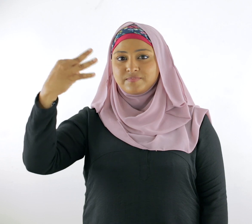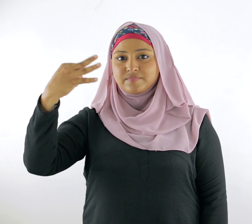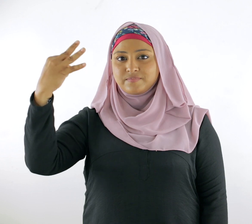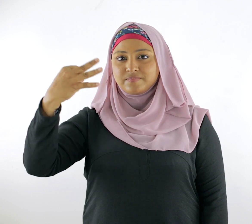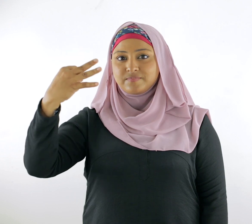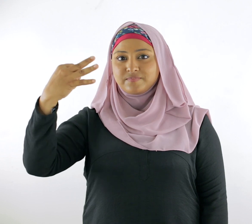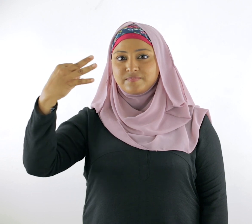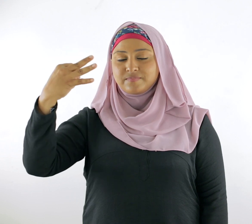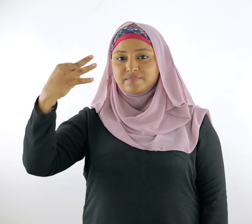18,